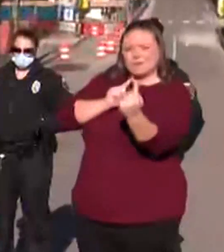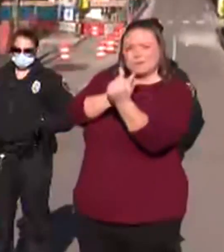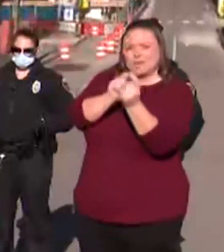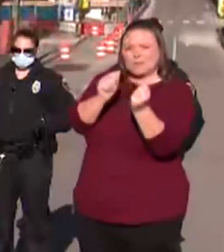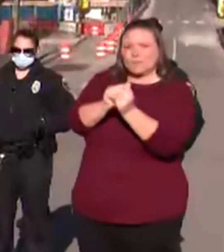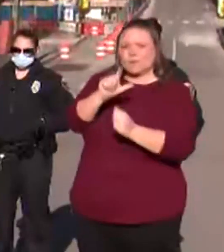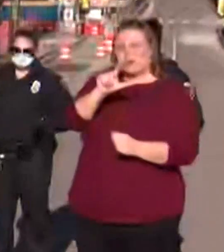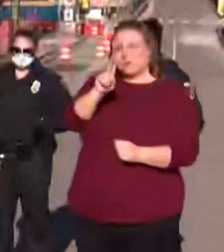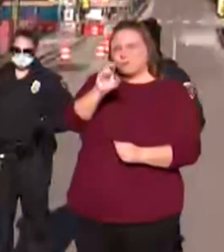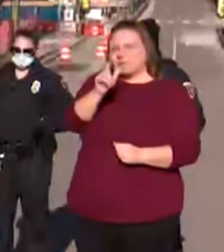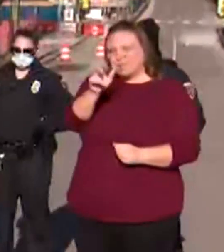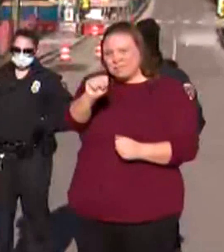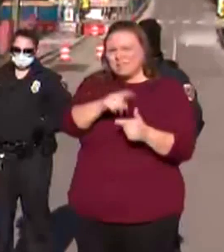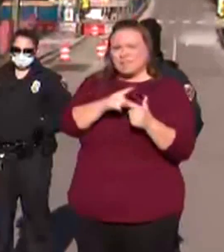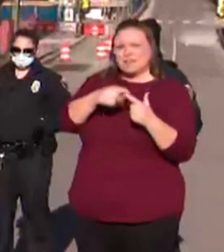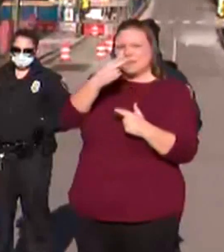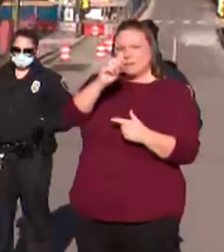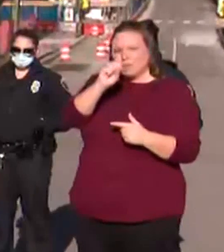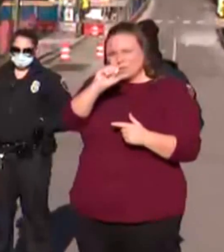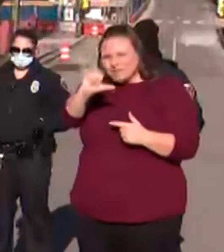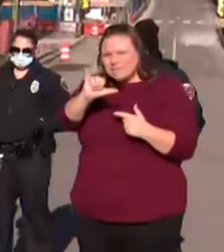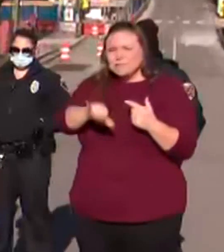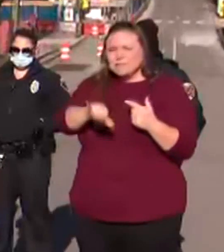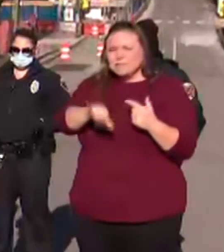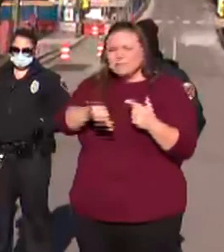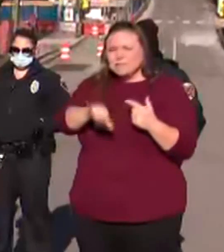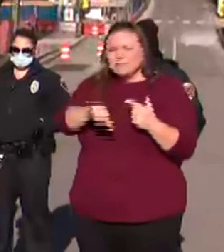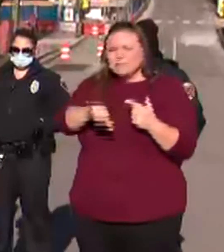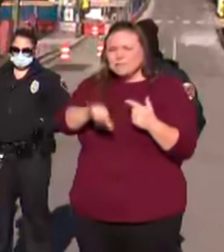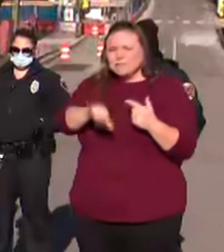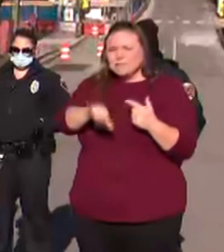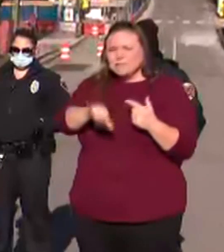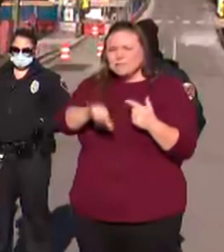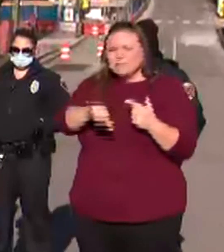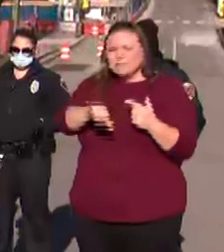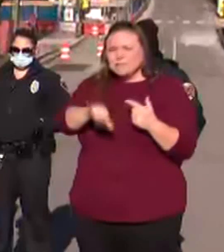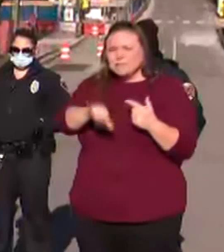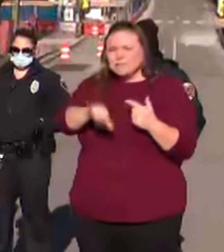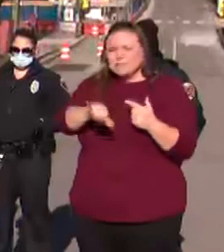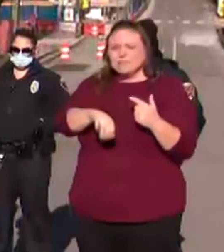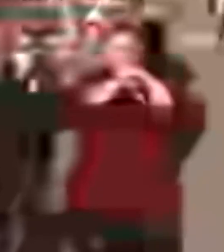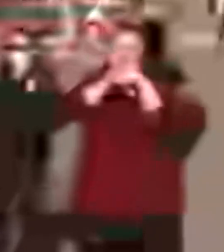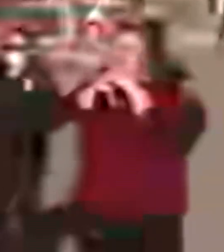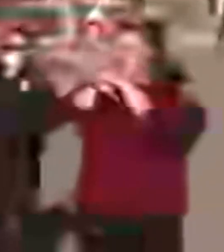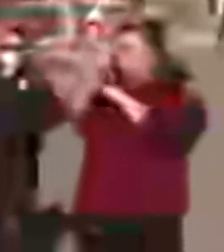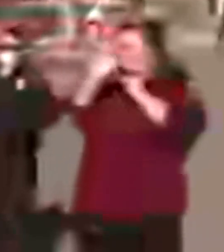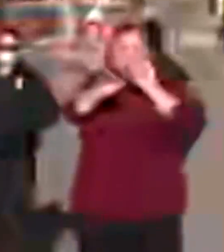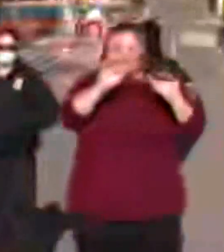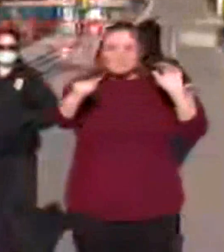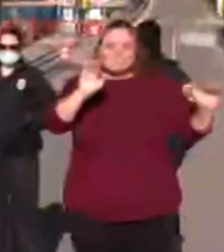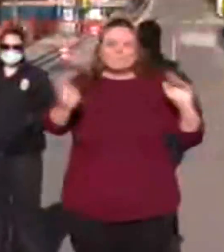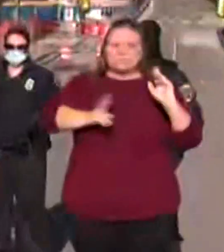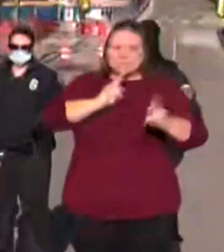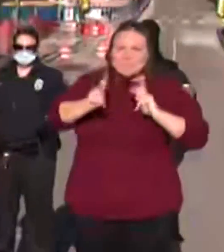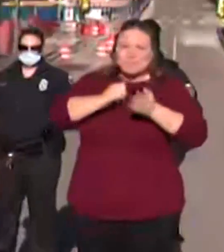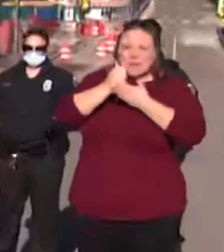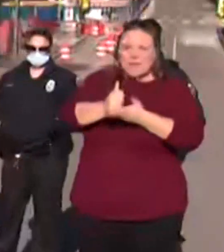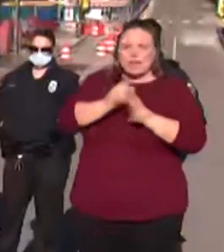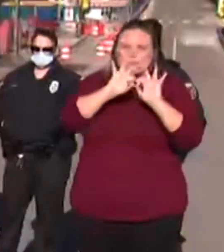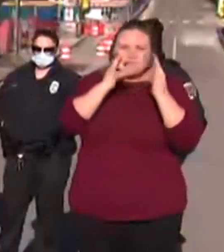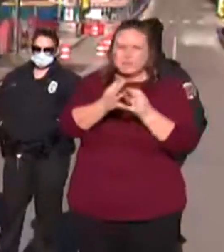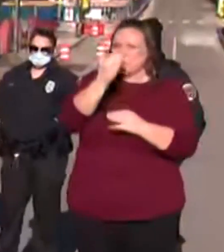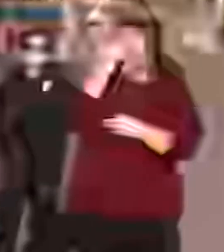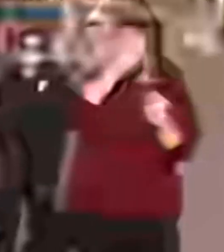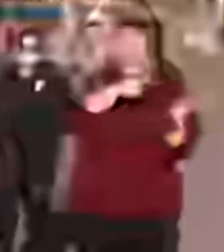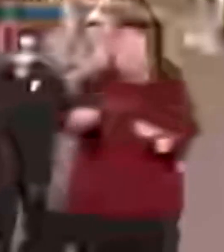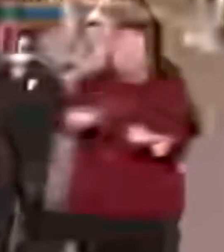Officer Llewellyn, Officer Hosey. We started making plans to get into the buildings, start knocking on doors to let families know what